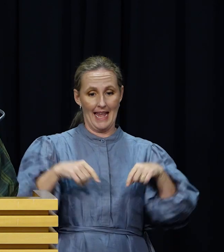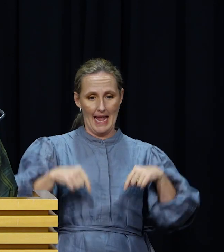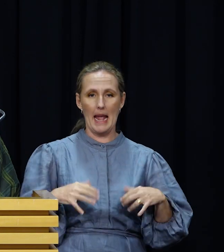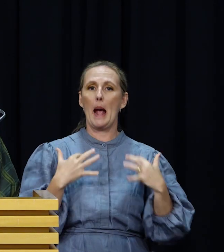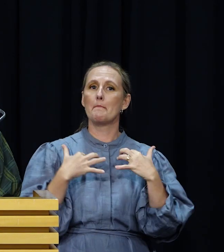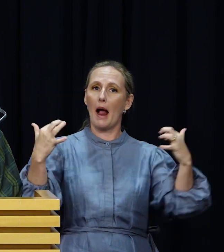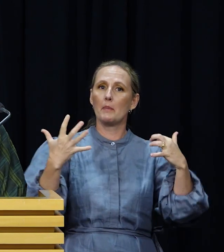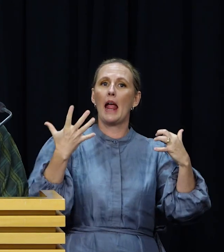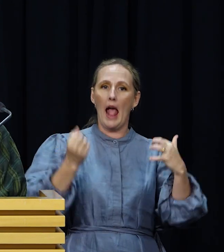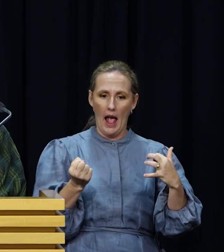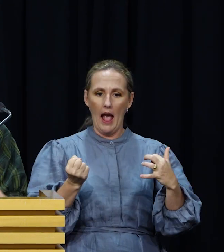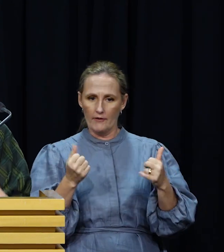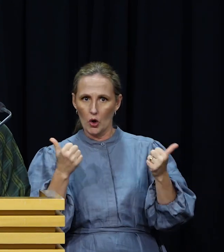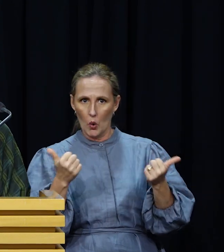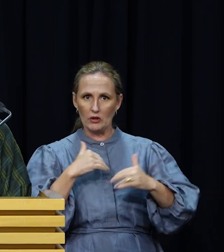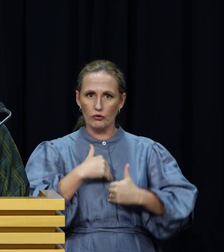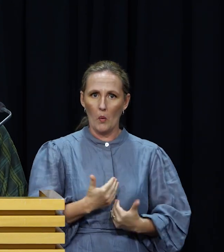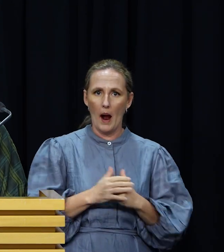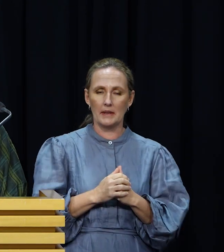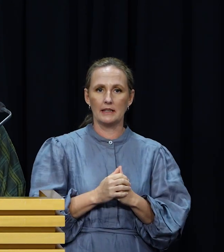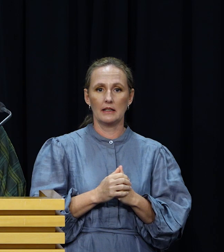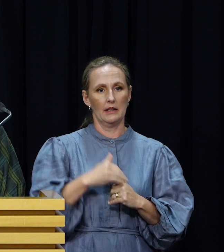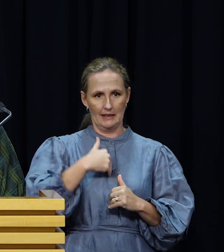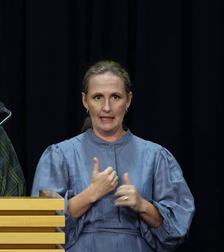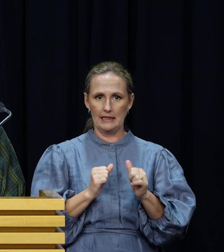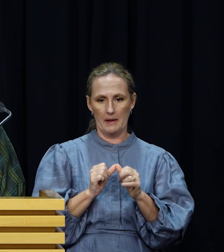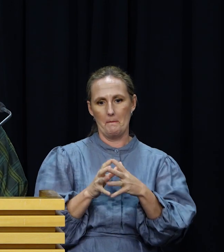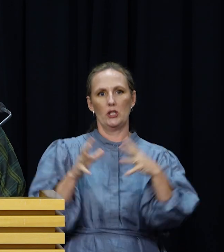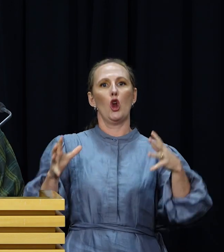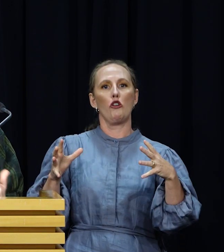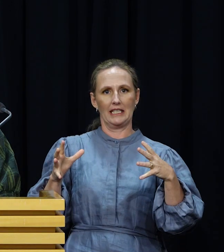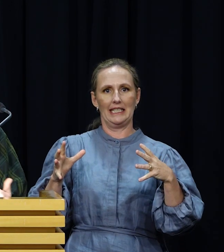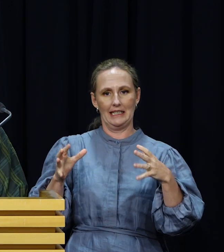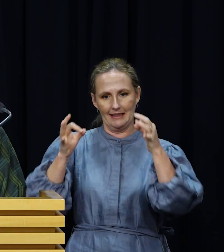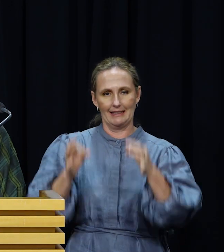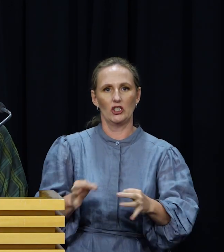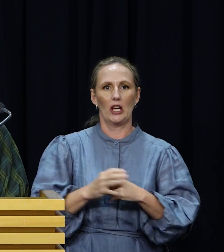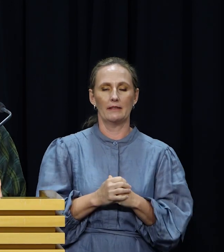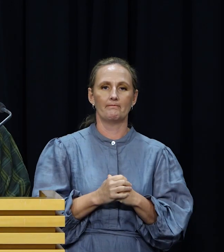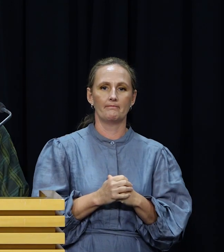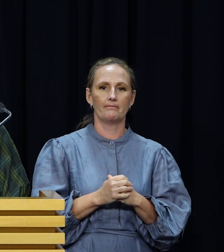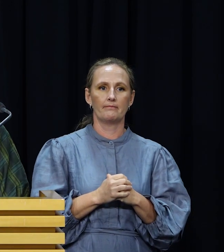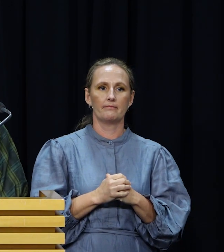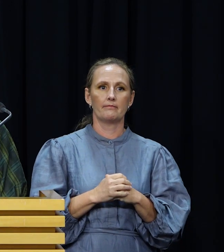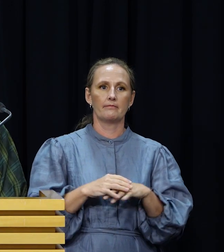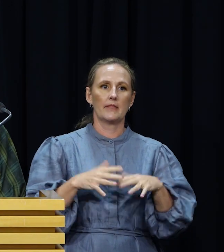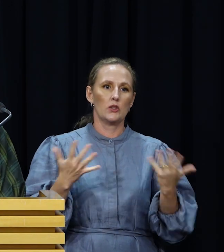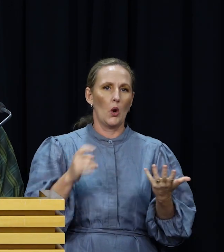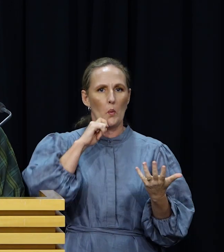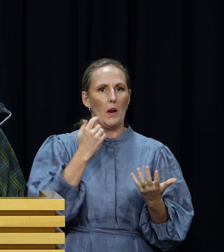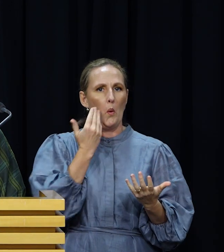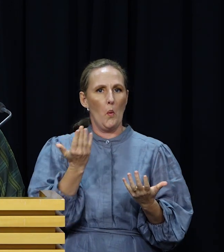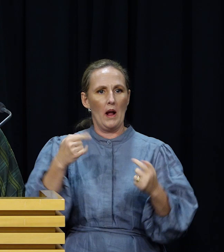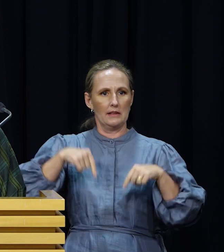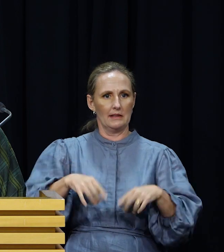and electoral law requires a majority, a supermajority. So regardless, you'd see it coming back before Parliament. But you